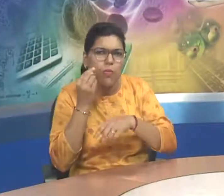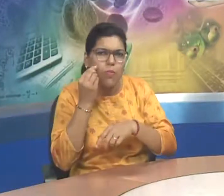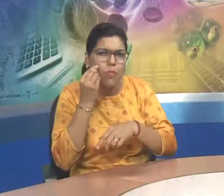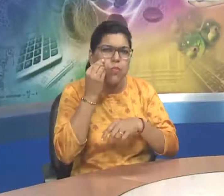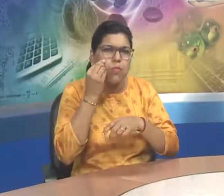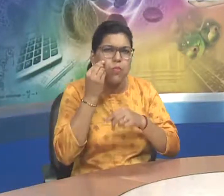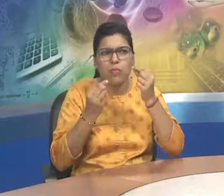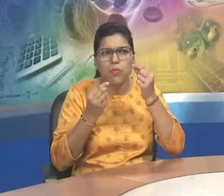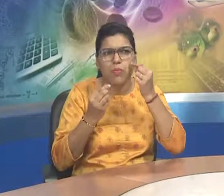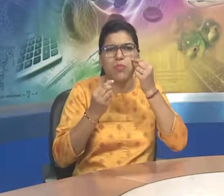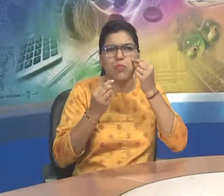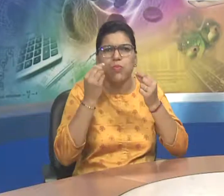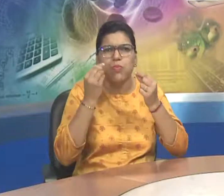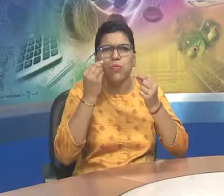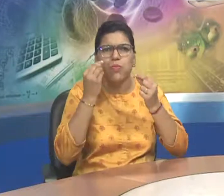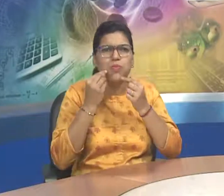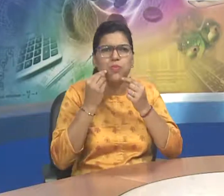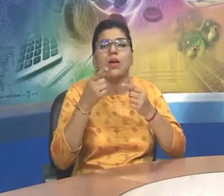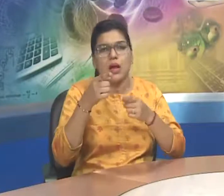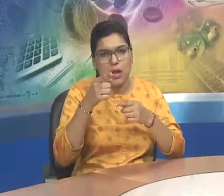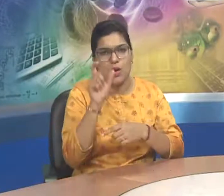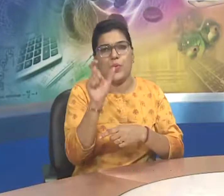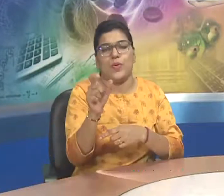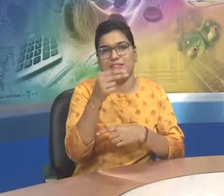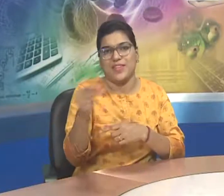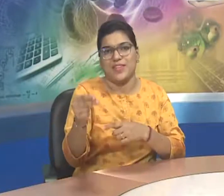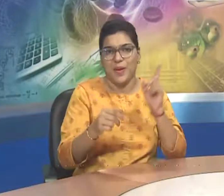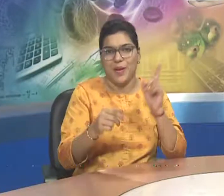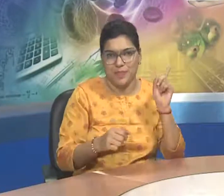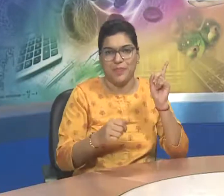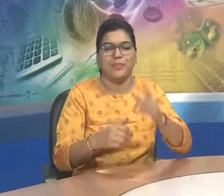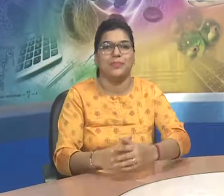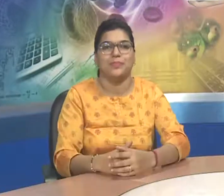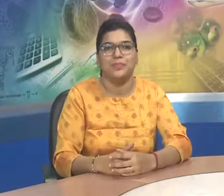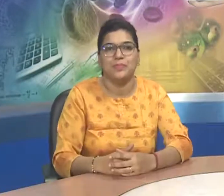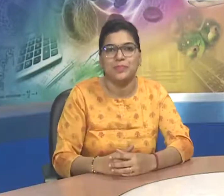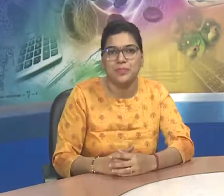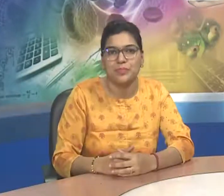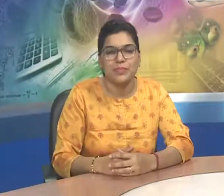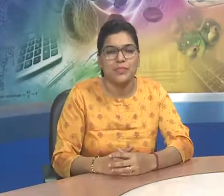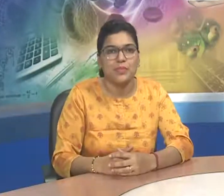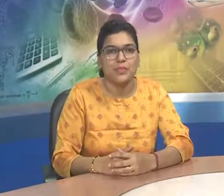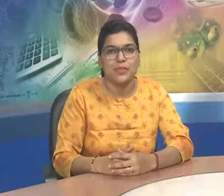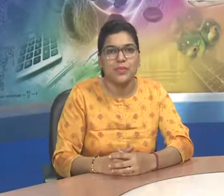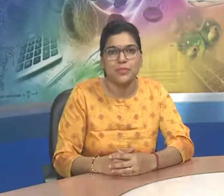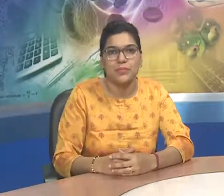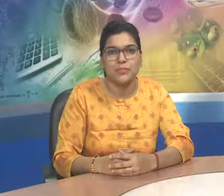A small red color pimple sometimes appear in your face.